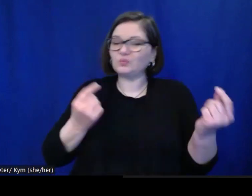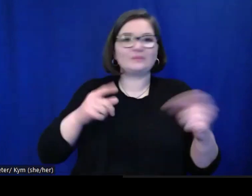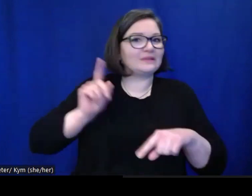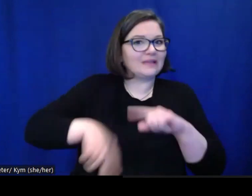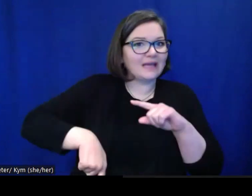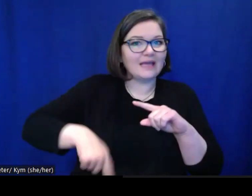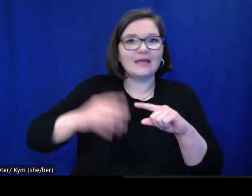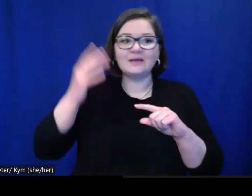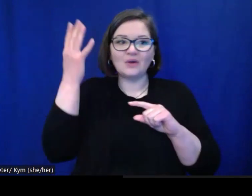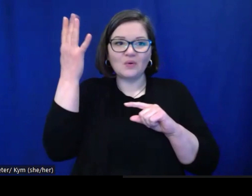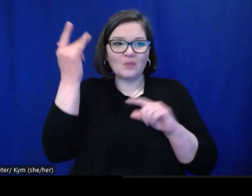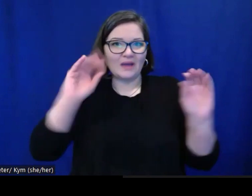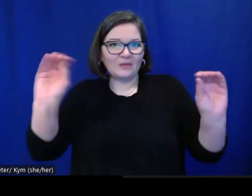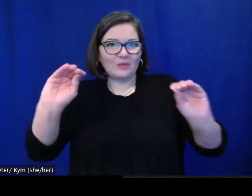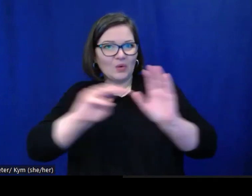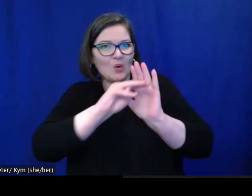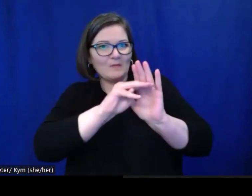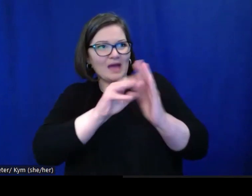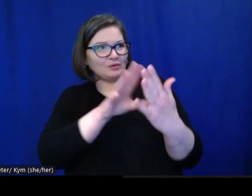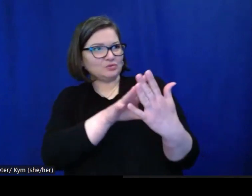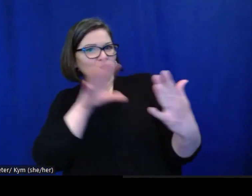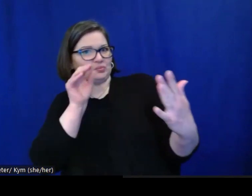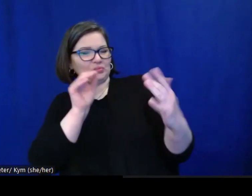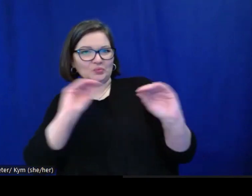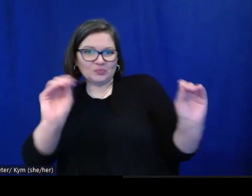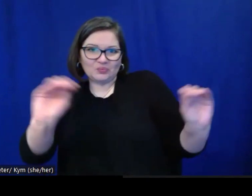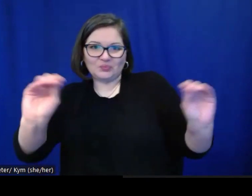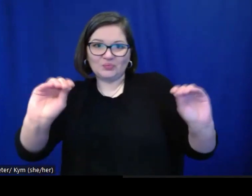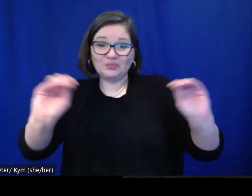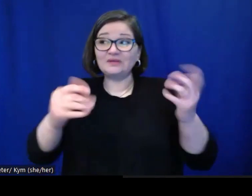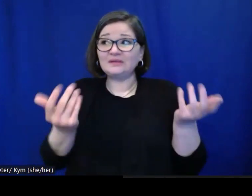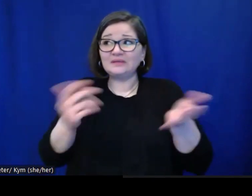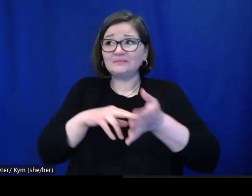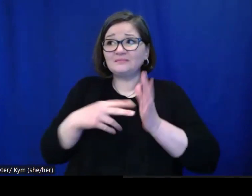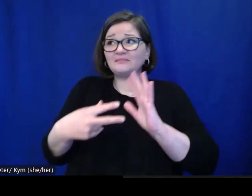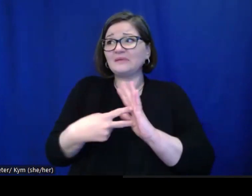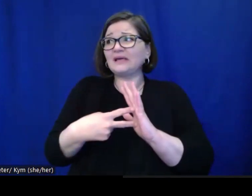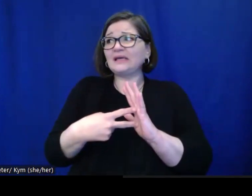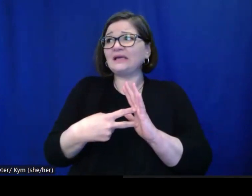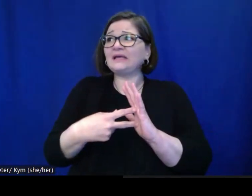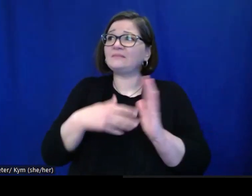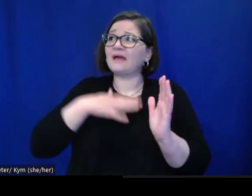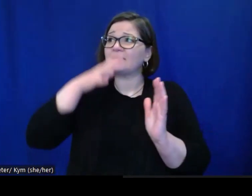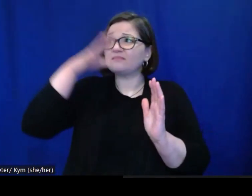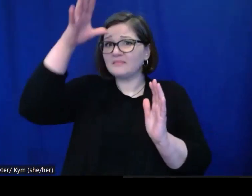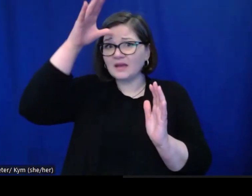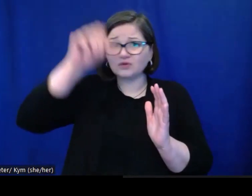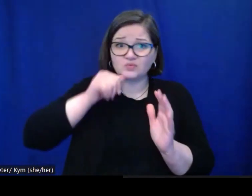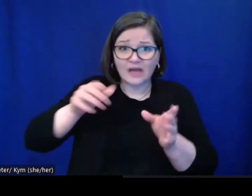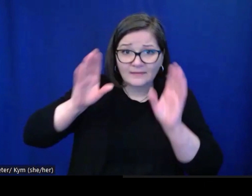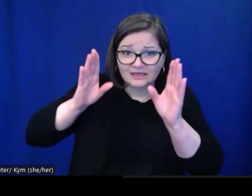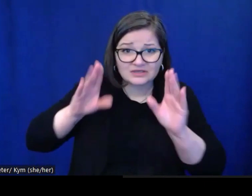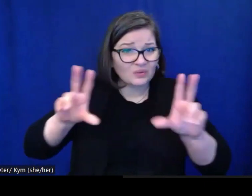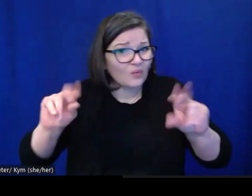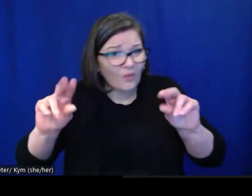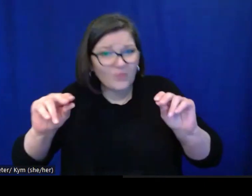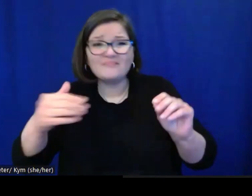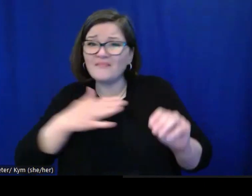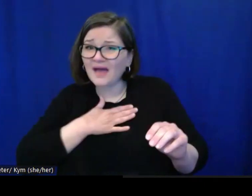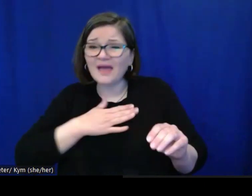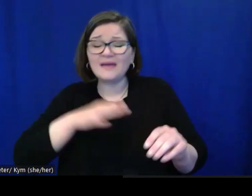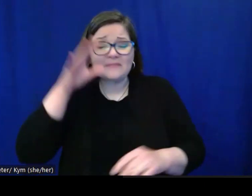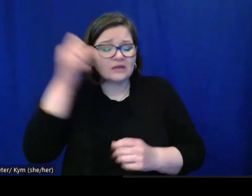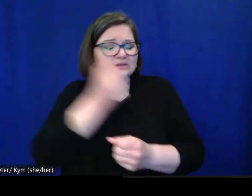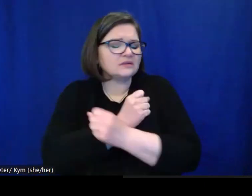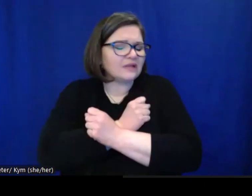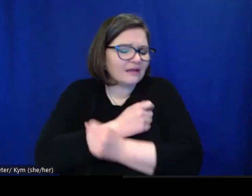the models for that. And that doesn't mean I had unattentive parents. My parents loved me, they cared for me.